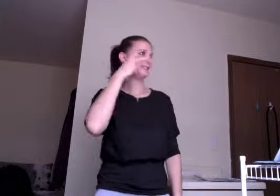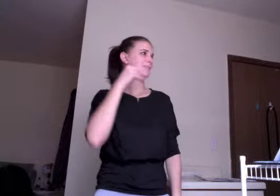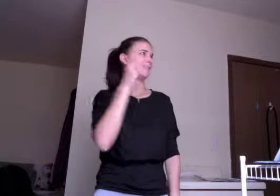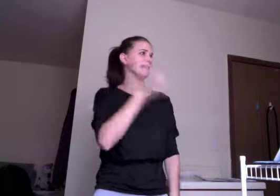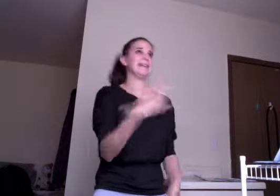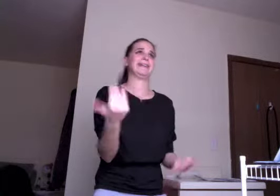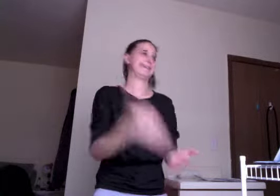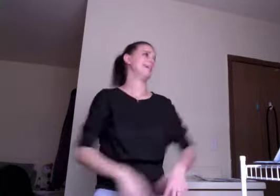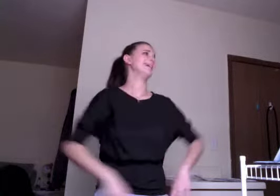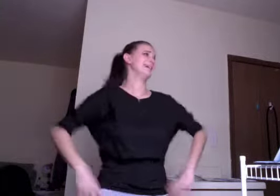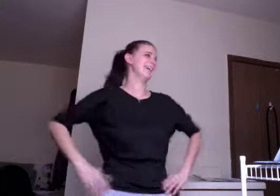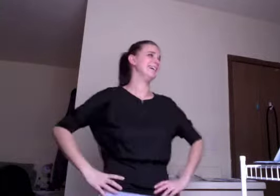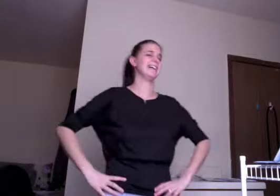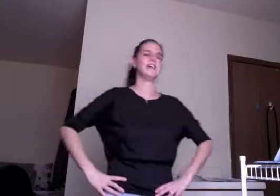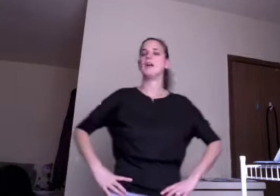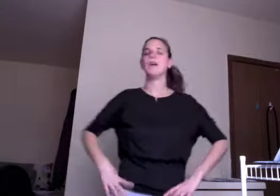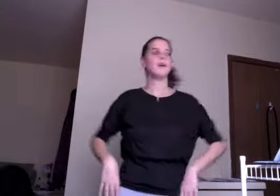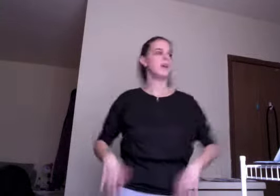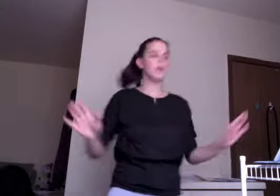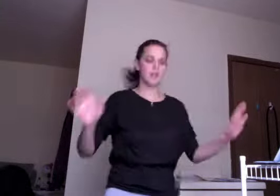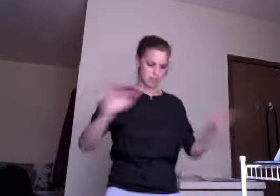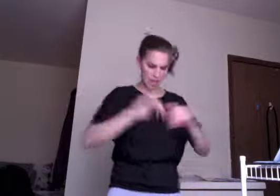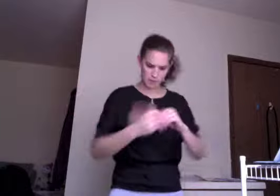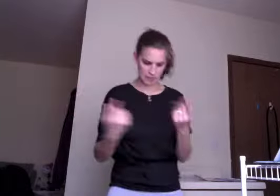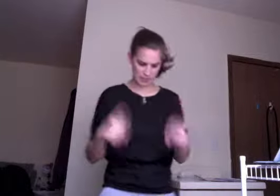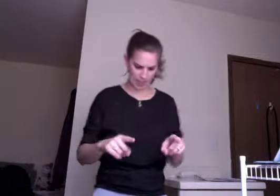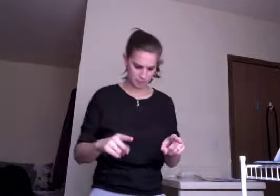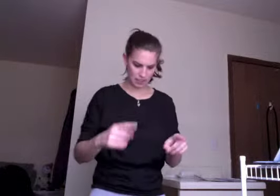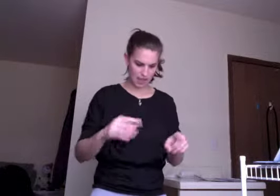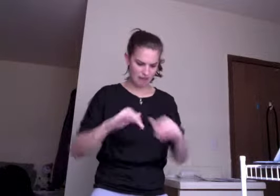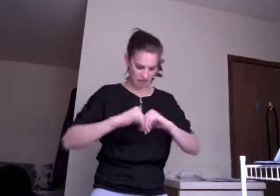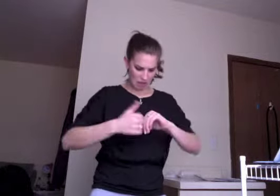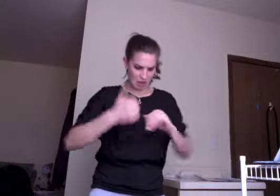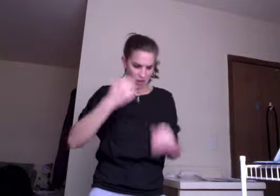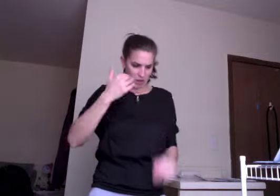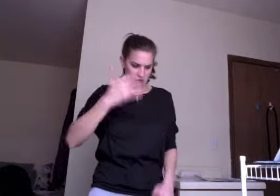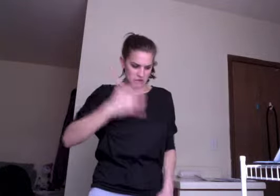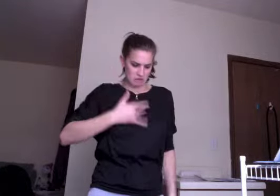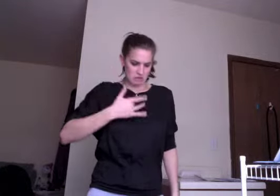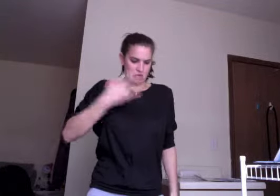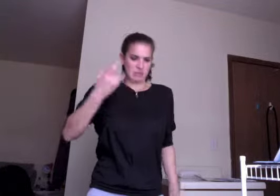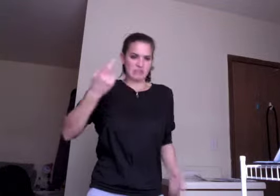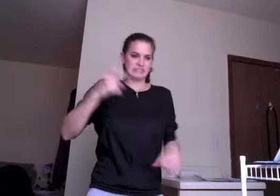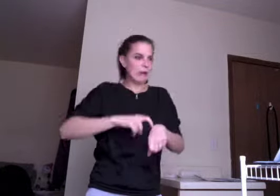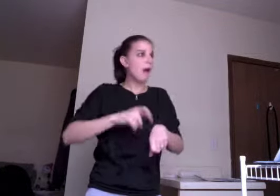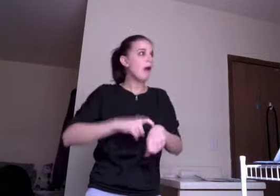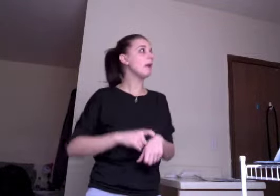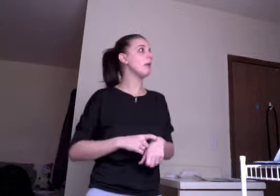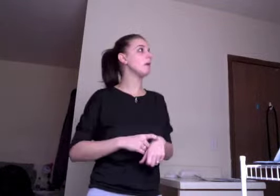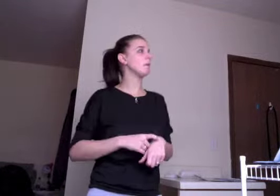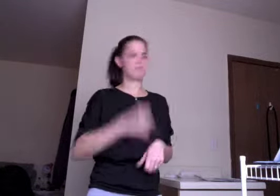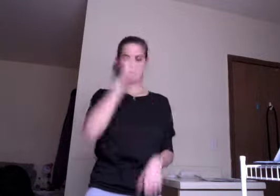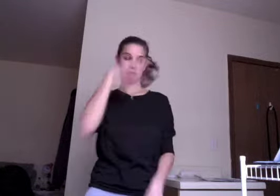she said but how does it happen when a man and woman are together like how do they know that's the time mom does the man just say is now the time to take off my